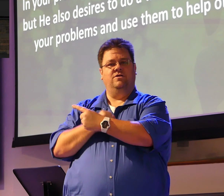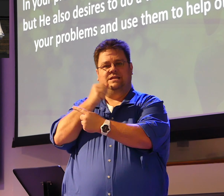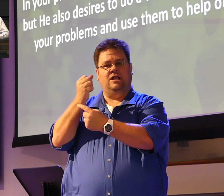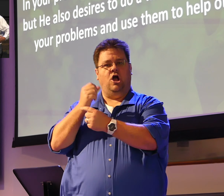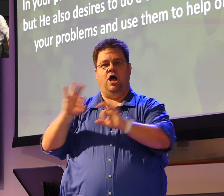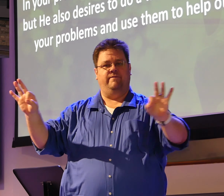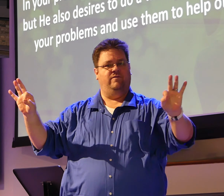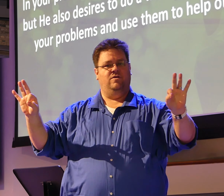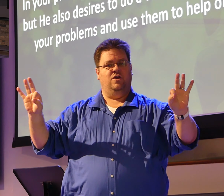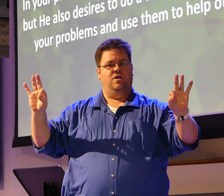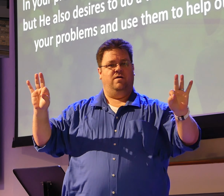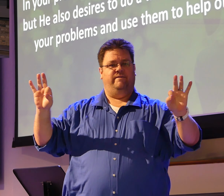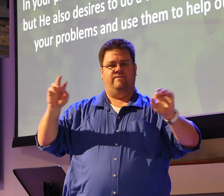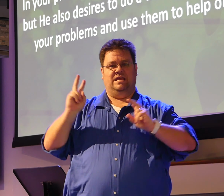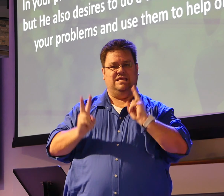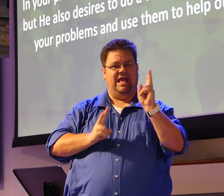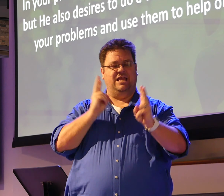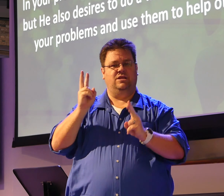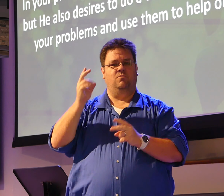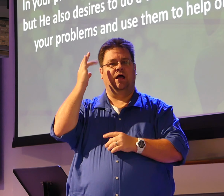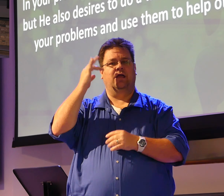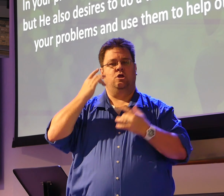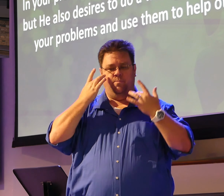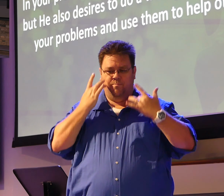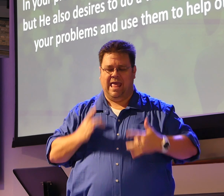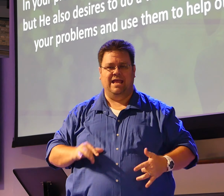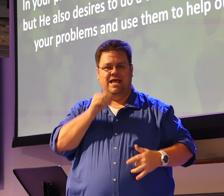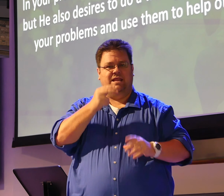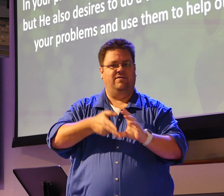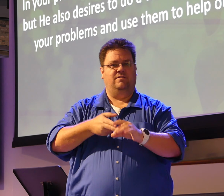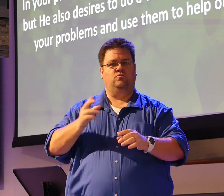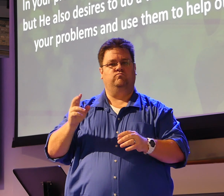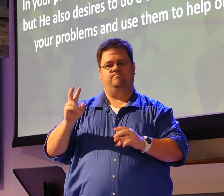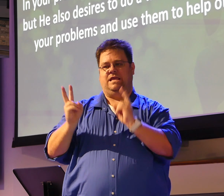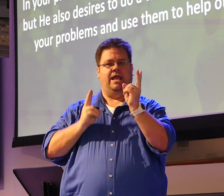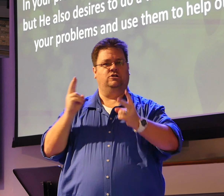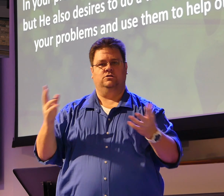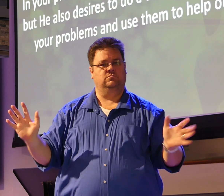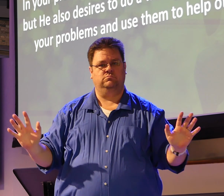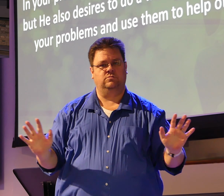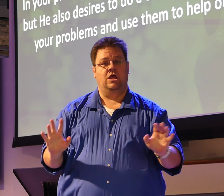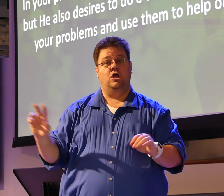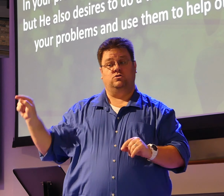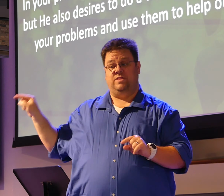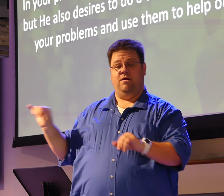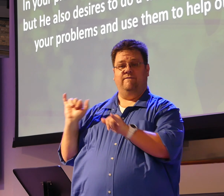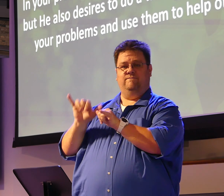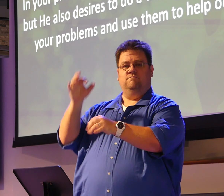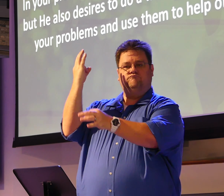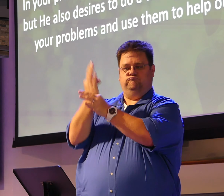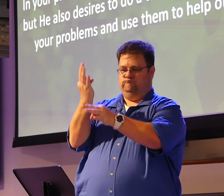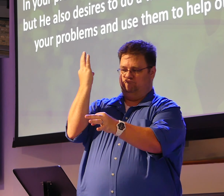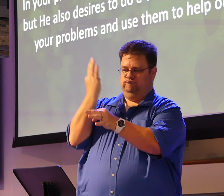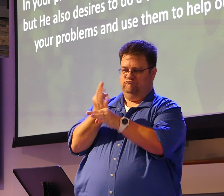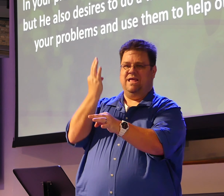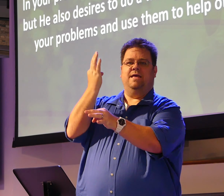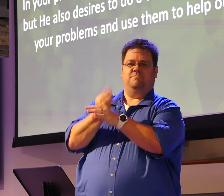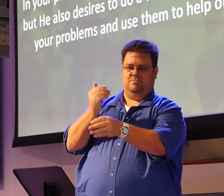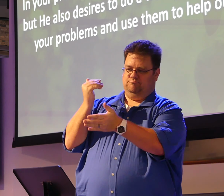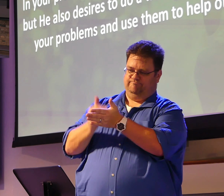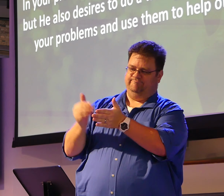said they don't even usually take off anything for holidays because they're like hey grief doesn't take a holiday and so john and linda are faithful